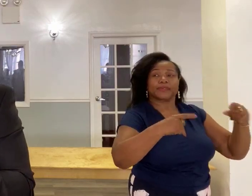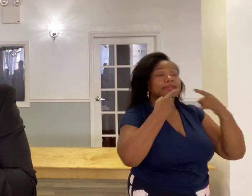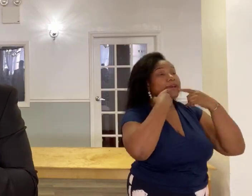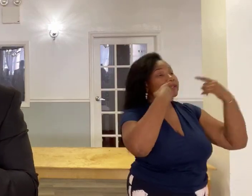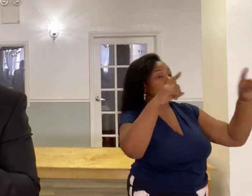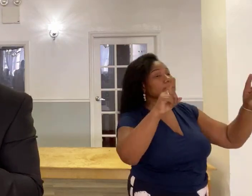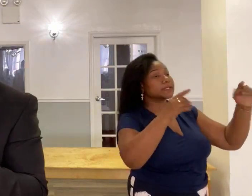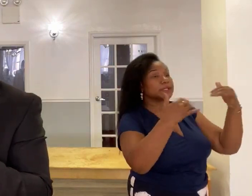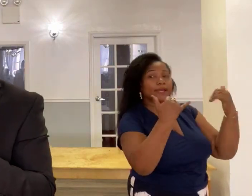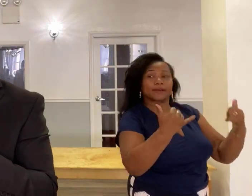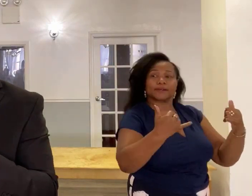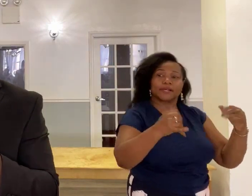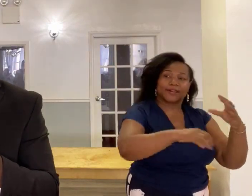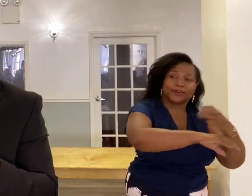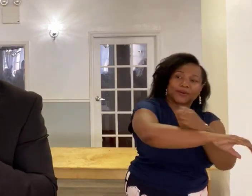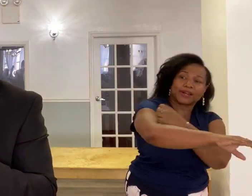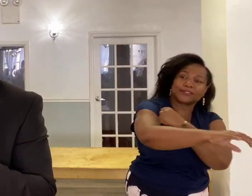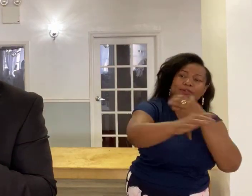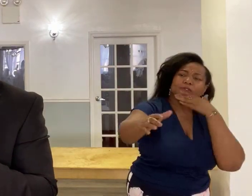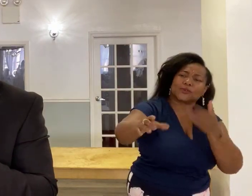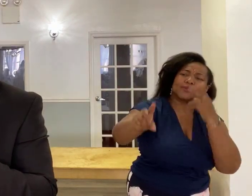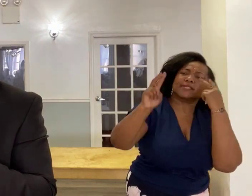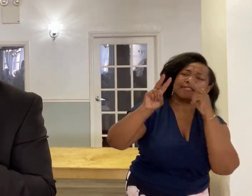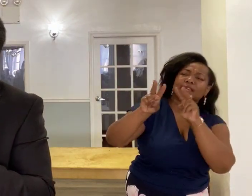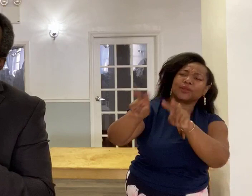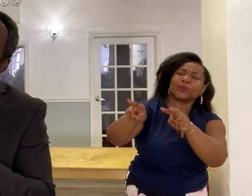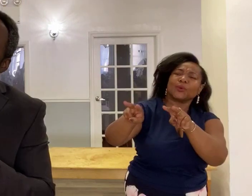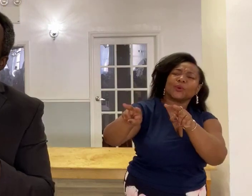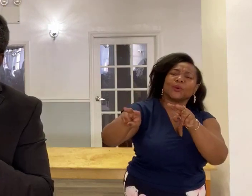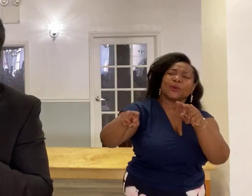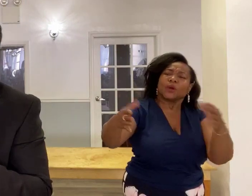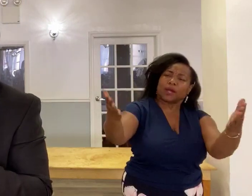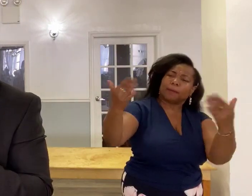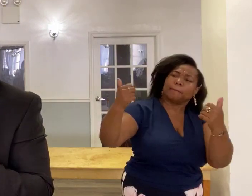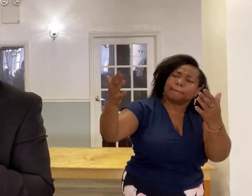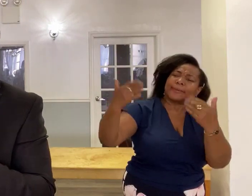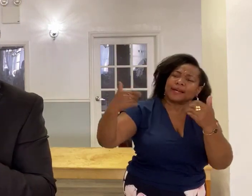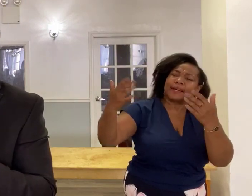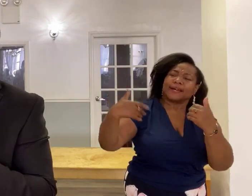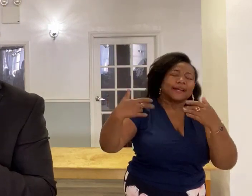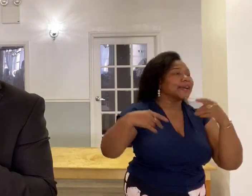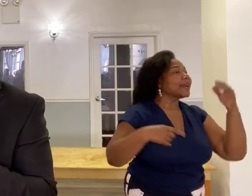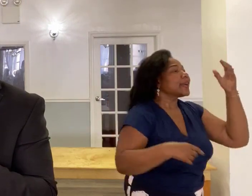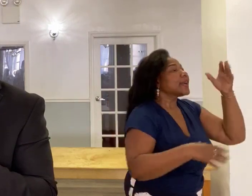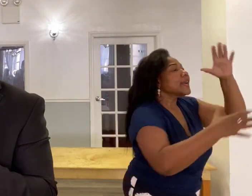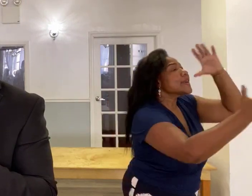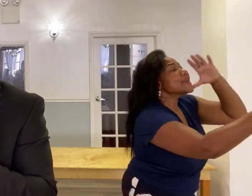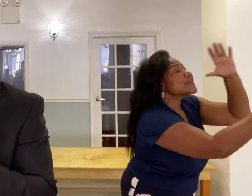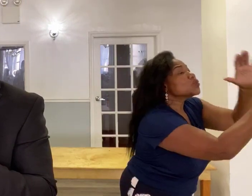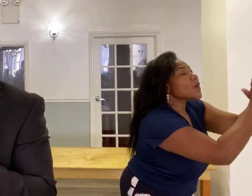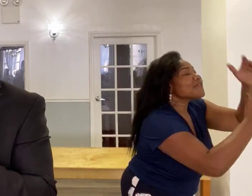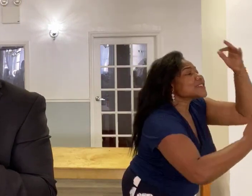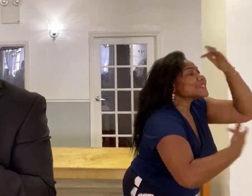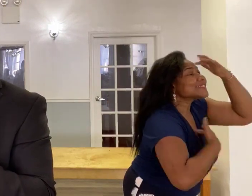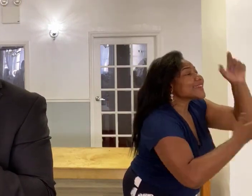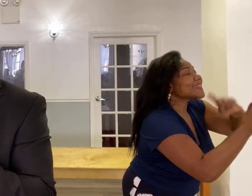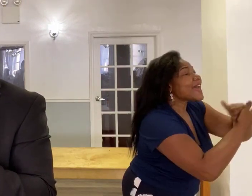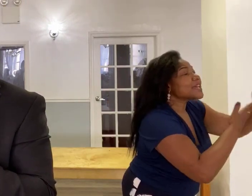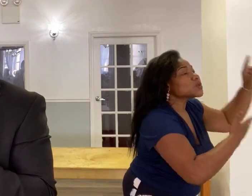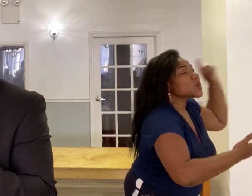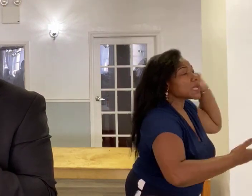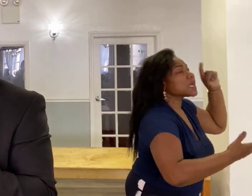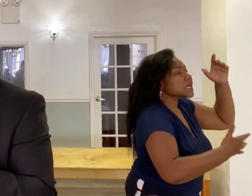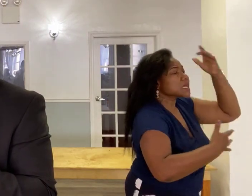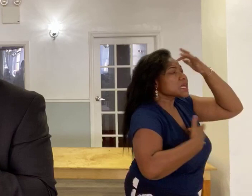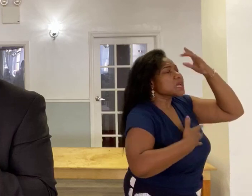a few brief announcements. Brother Ocasio, it's good to see you. How about you come over here and greet the church family? I'm going to make a couple